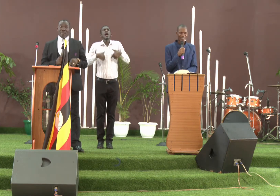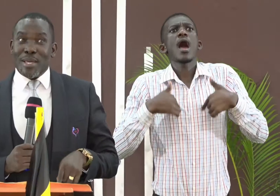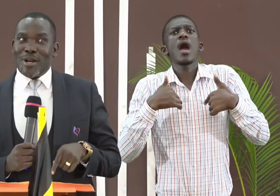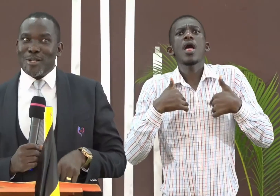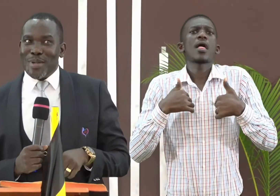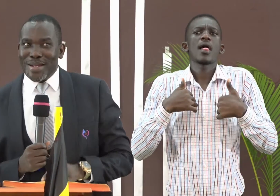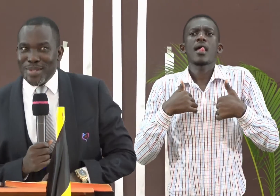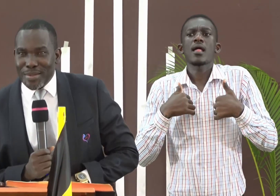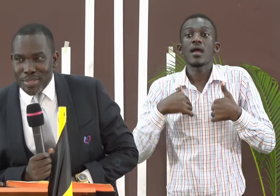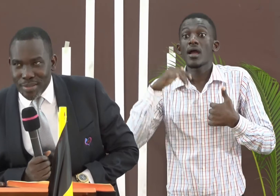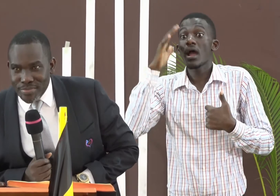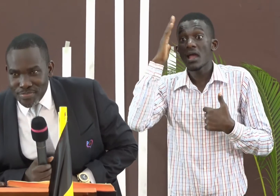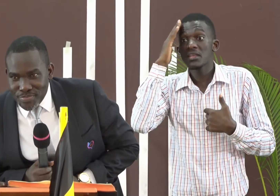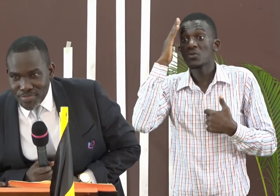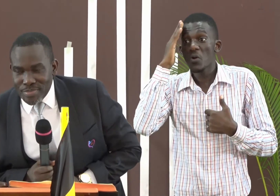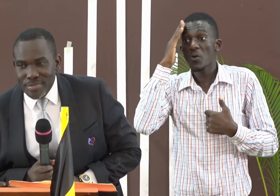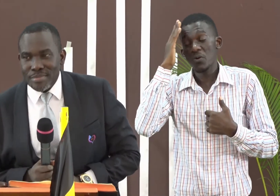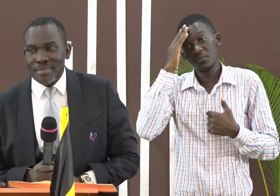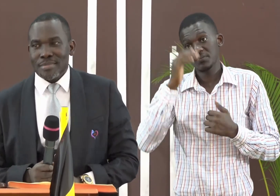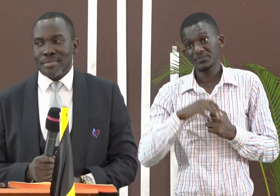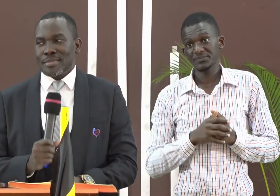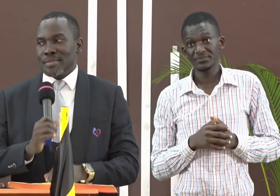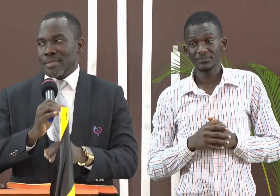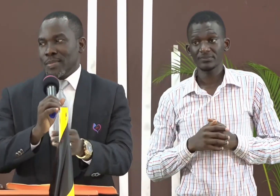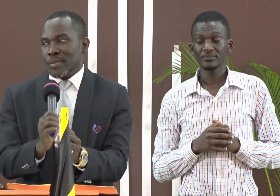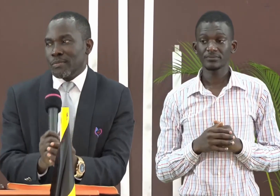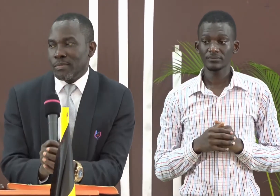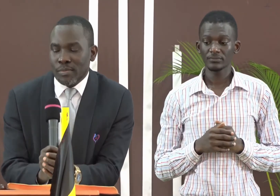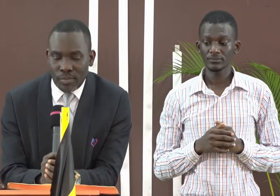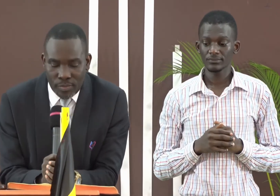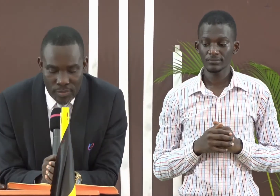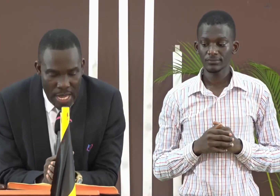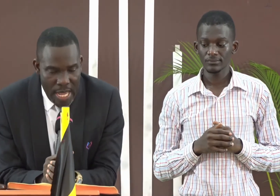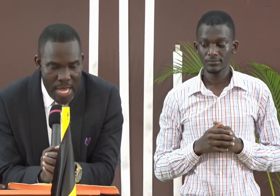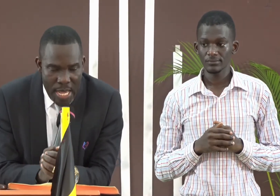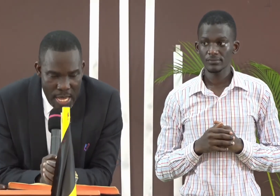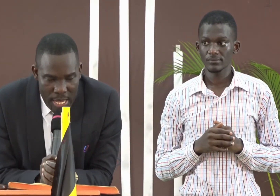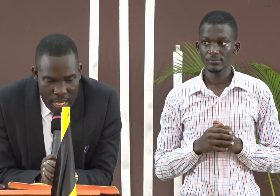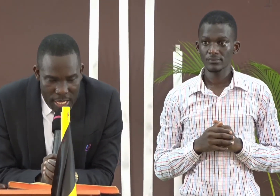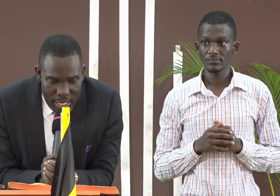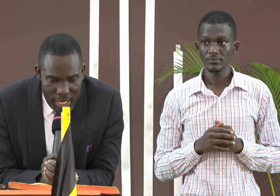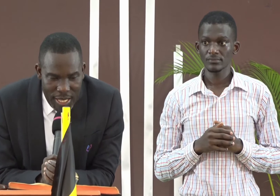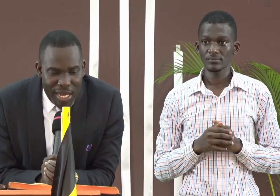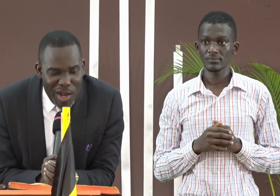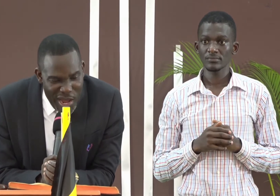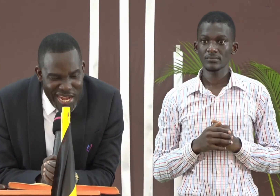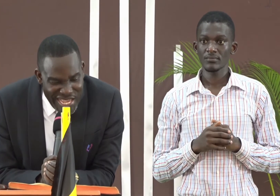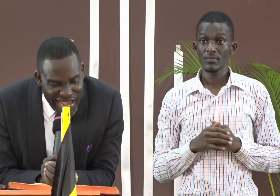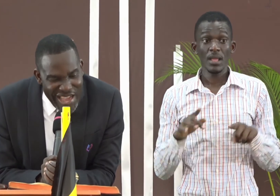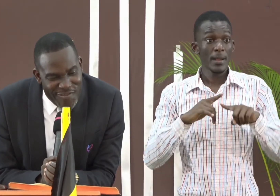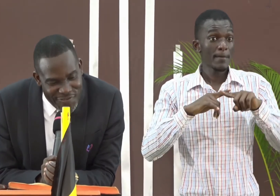mukama nkamanyi wakasoma kali muzabuli. I will live and declare the goodness of the Lord. I know you have ever read about that.